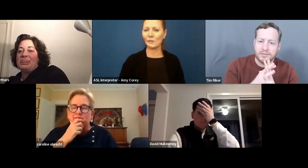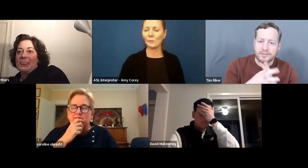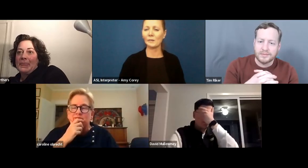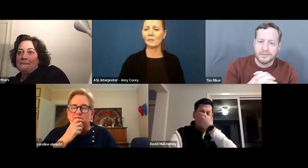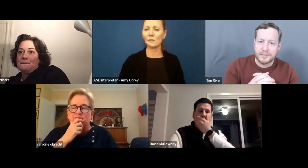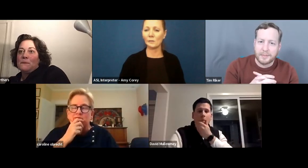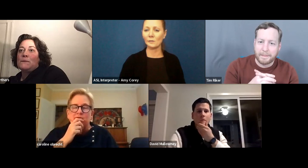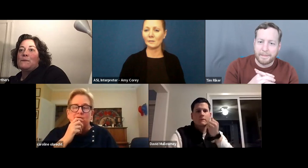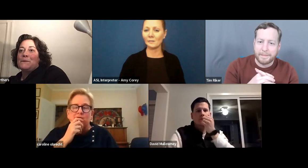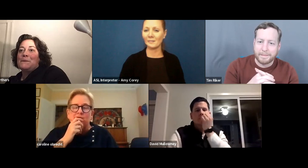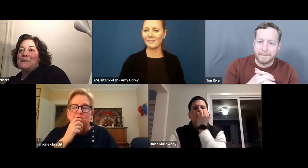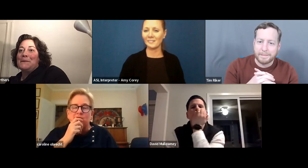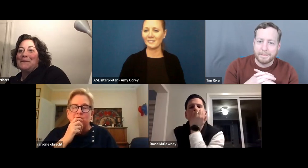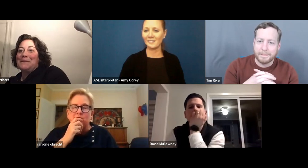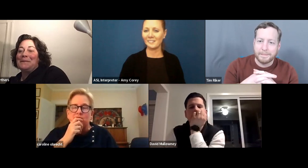I just wanted.